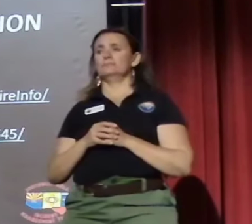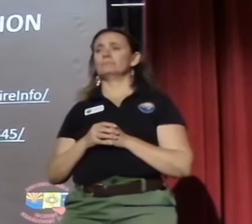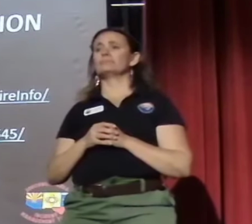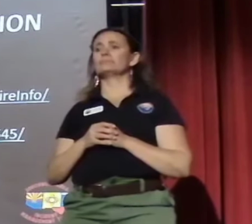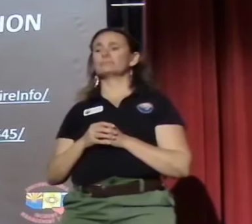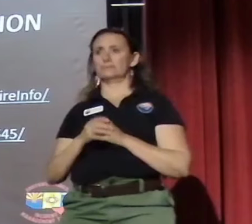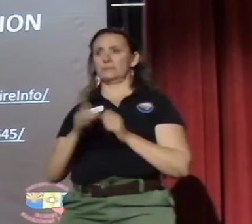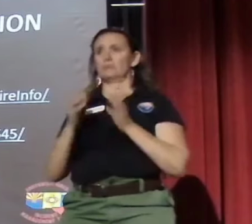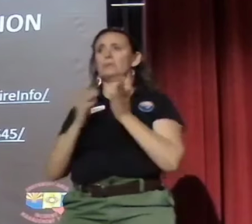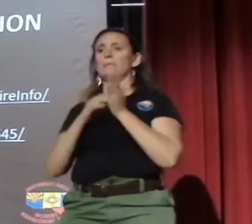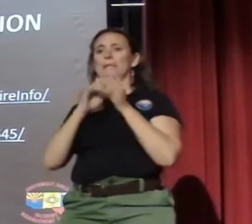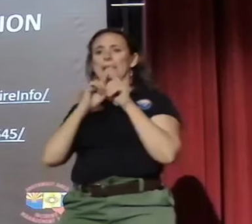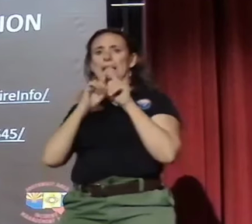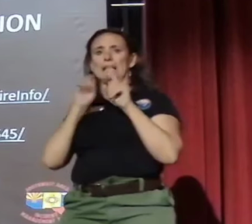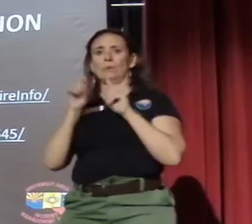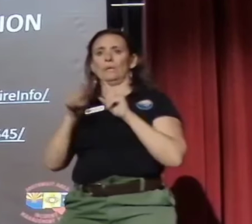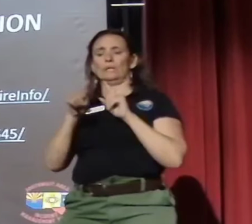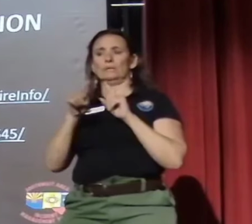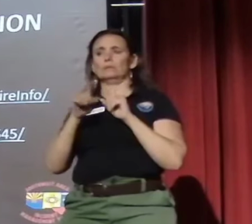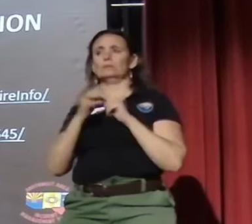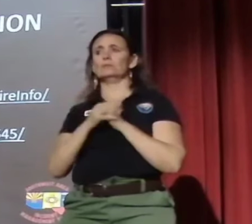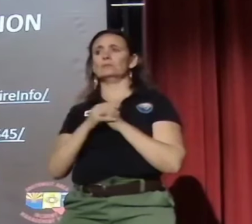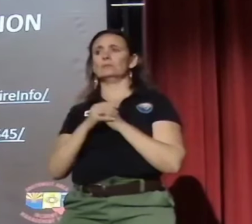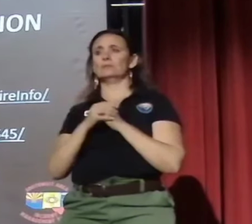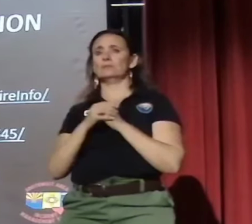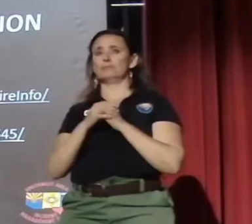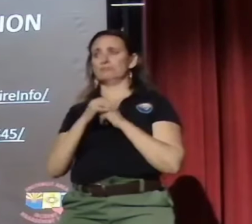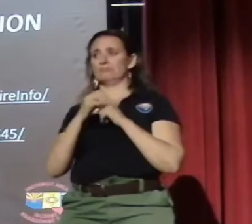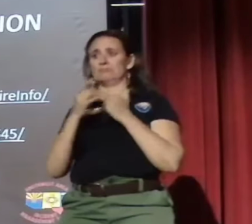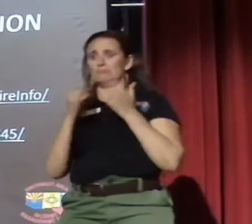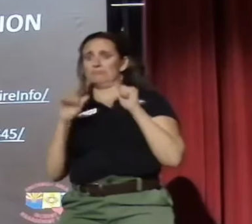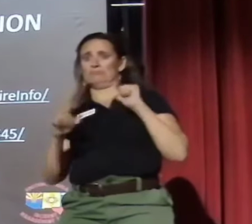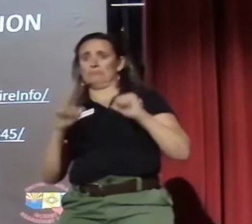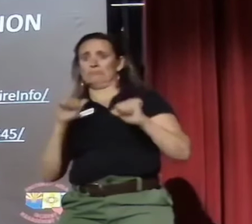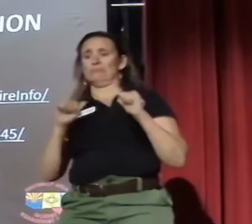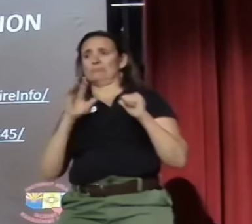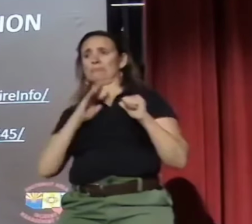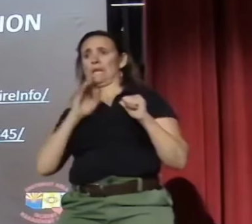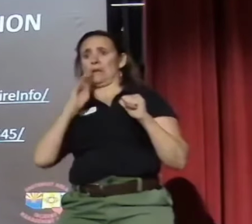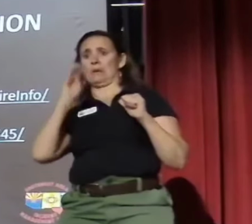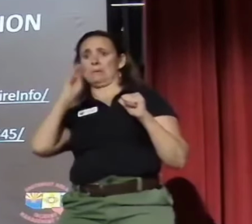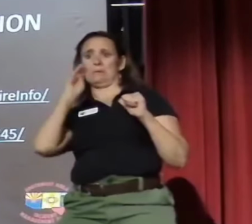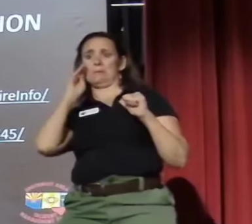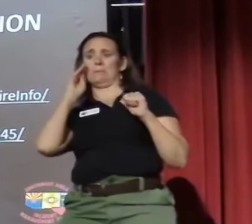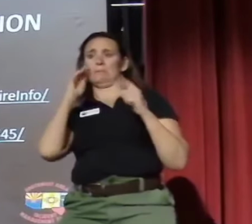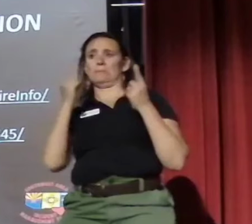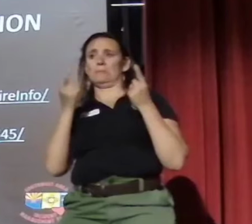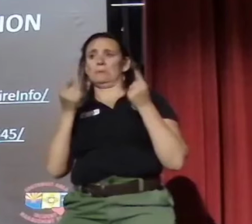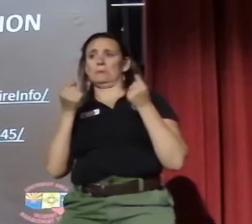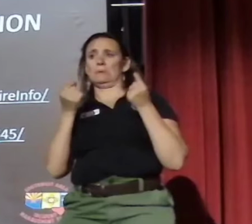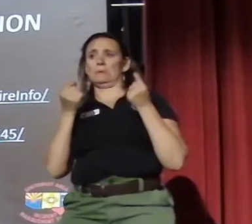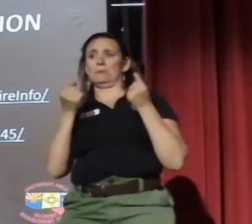generator and drove away. Not sure what the status is or what's going to happen with it